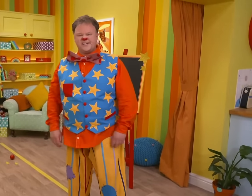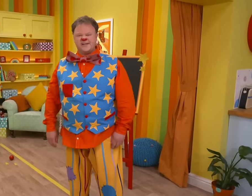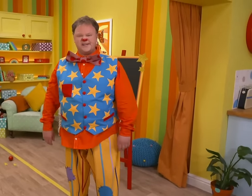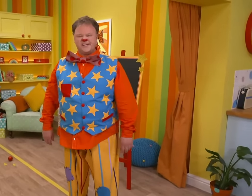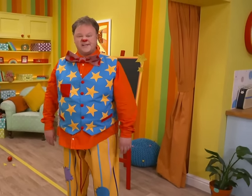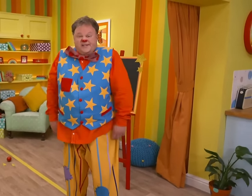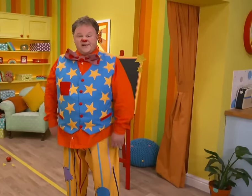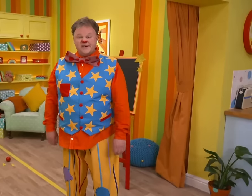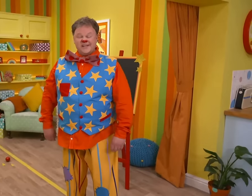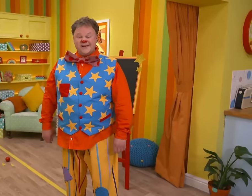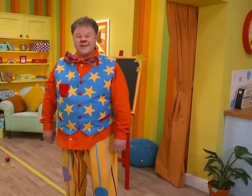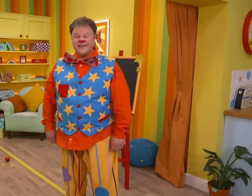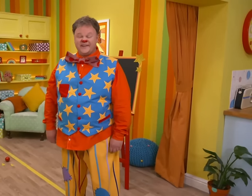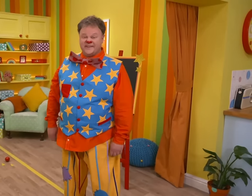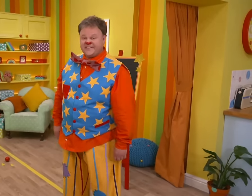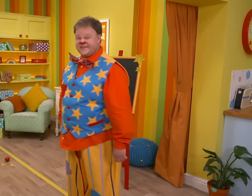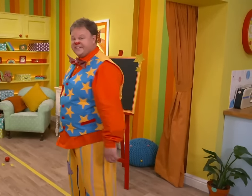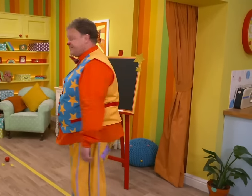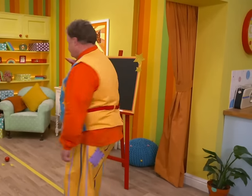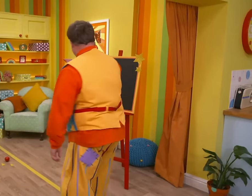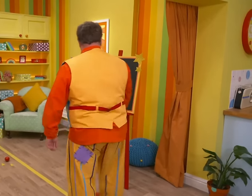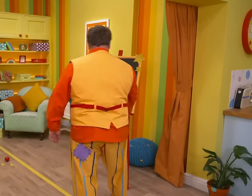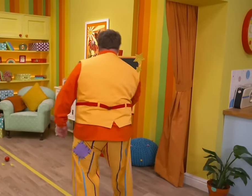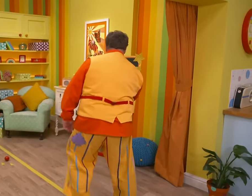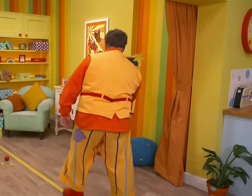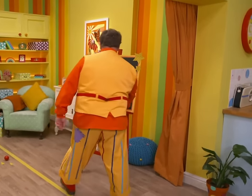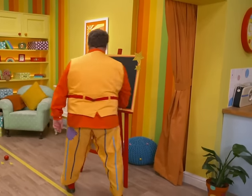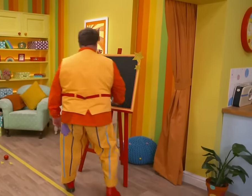Oh, nearly, Mr. Tumble. Why don't you keep on trying?